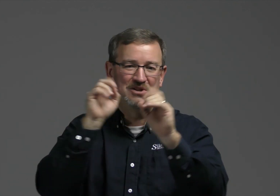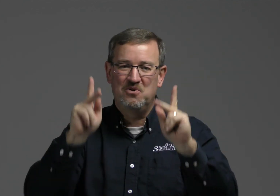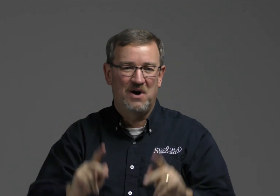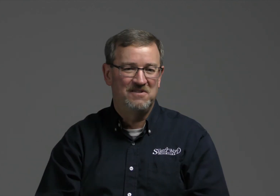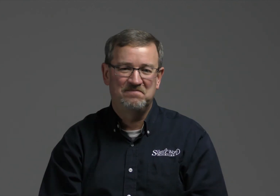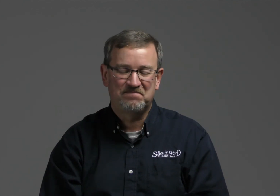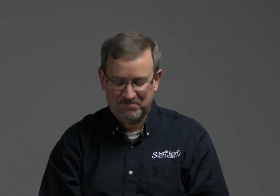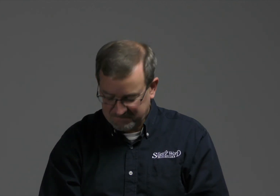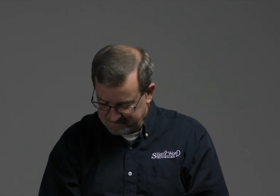no one.